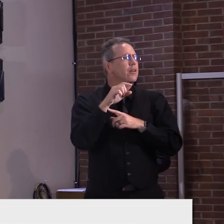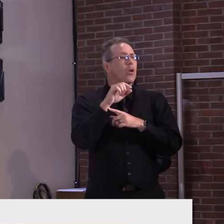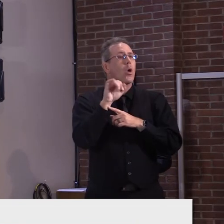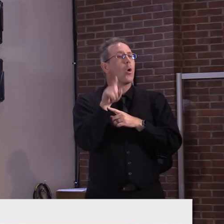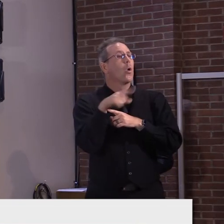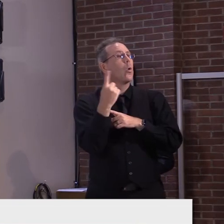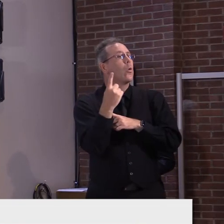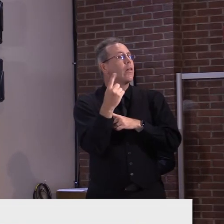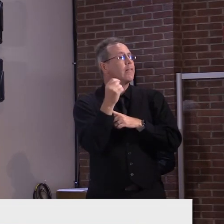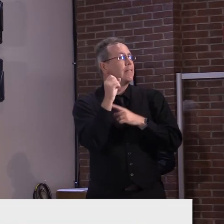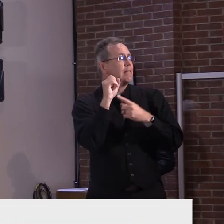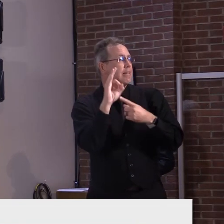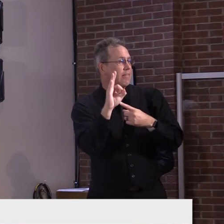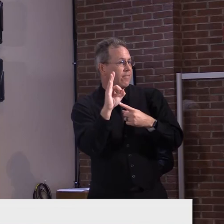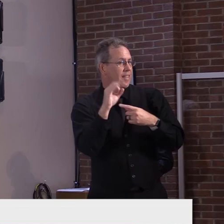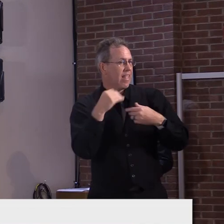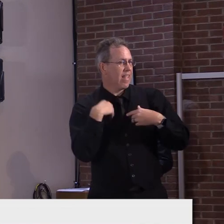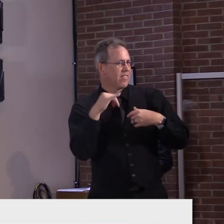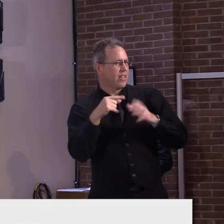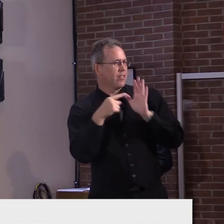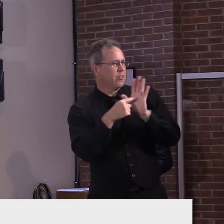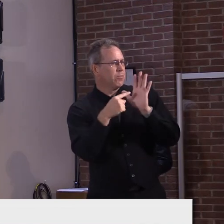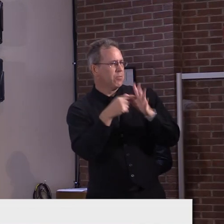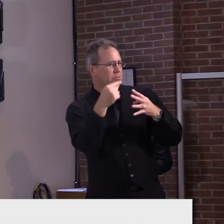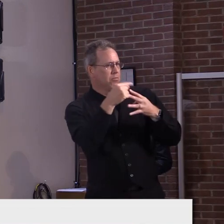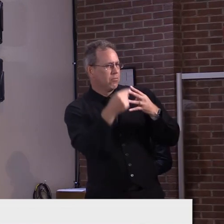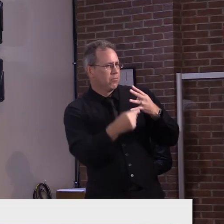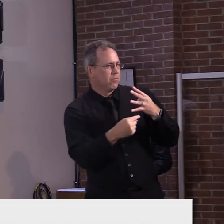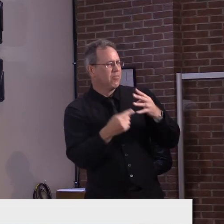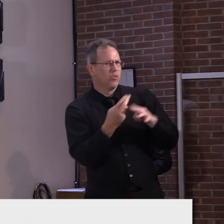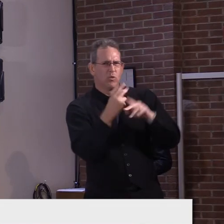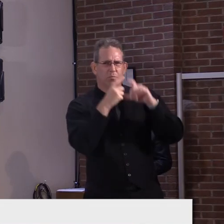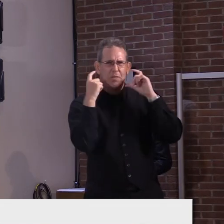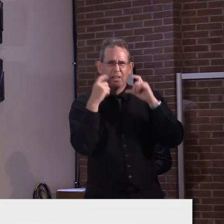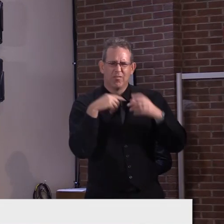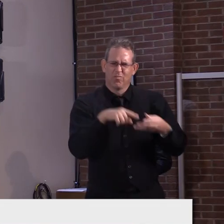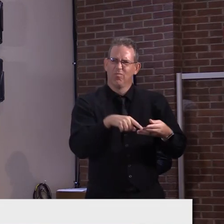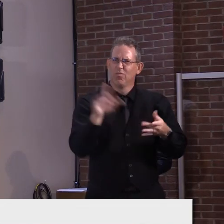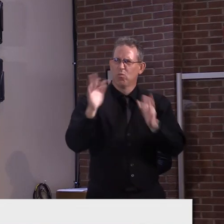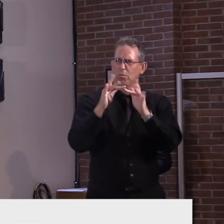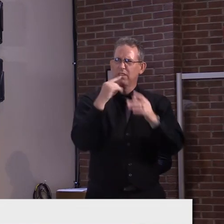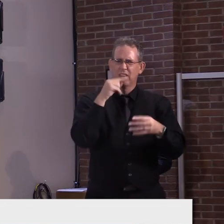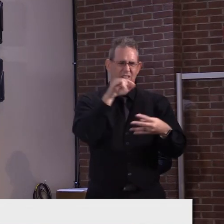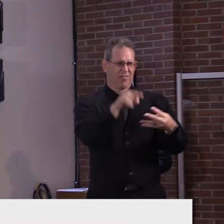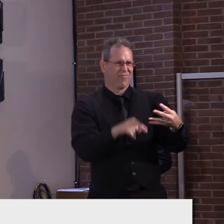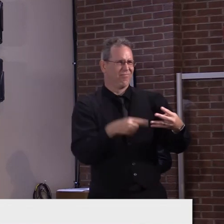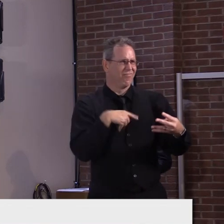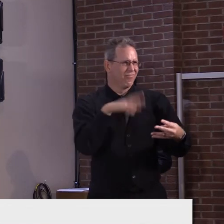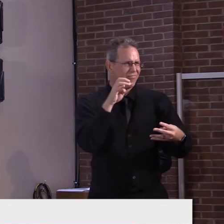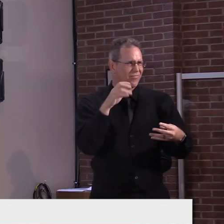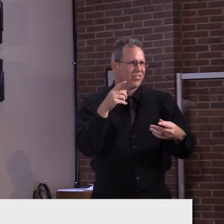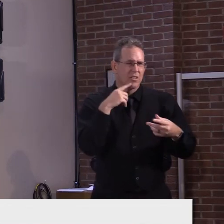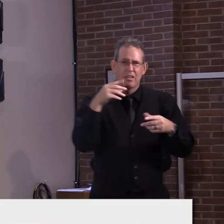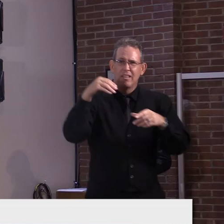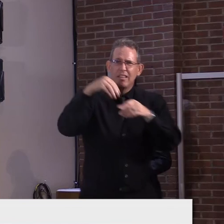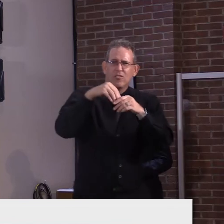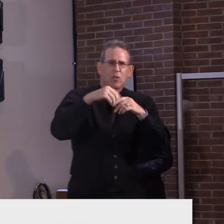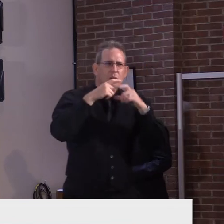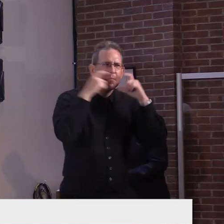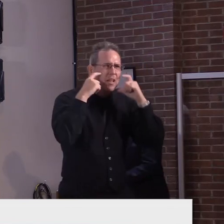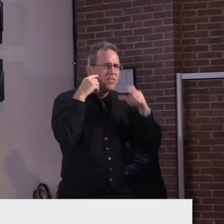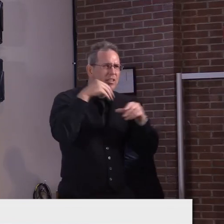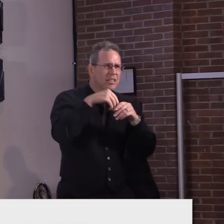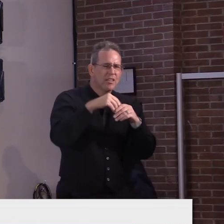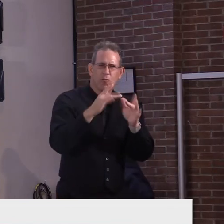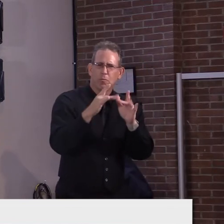And Dr. Levine, you stood up here earlier and said, I agree with the CDC about universal indoor masking. Is this